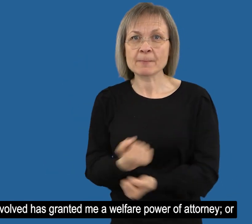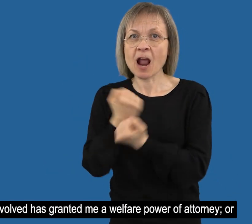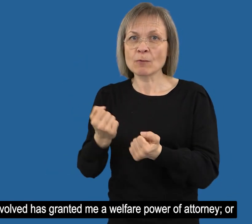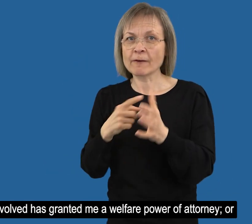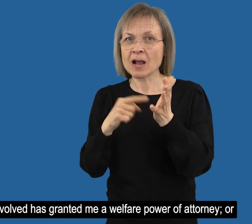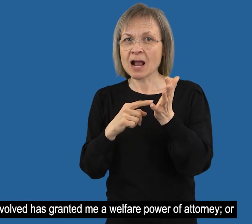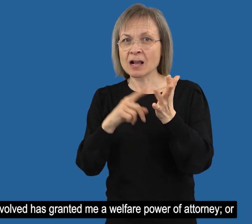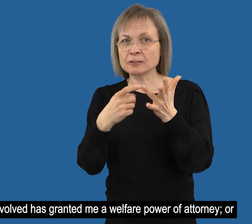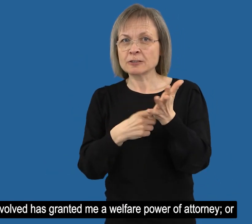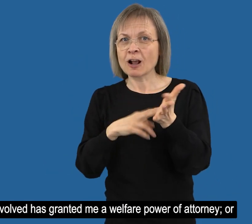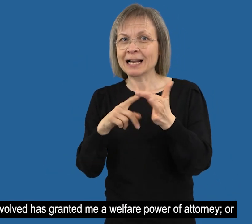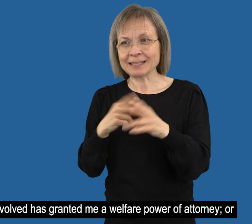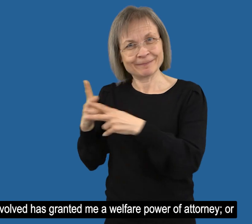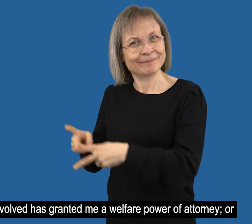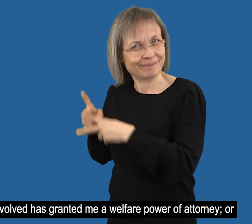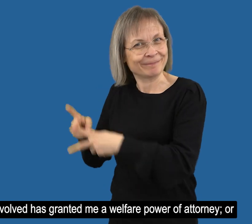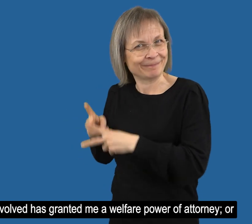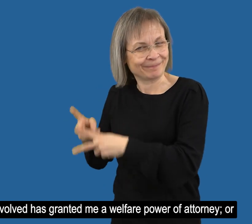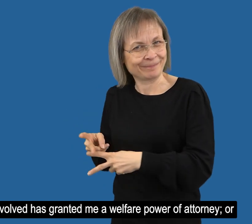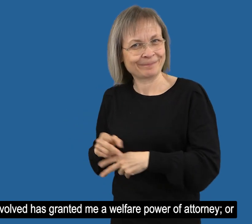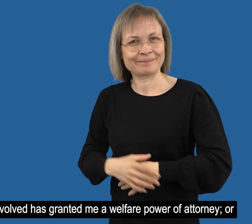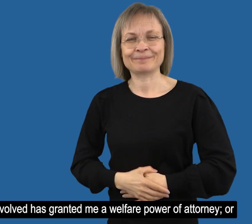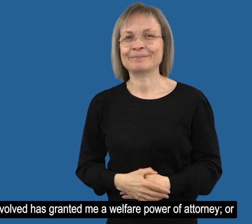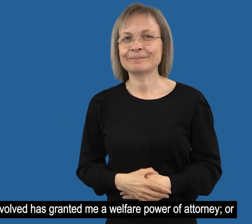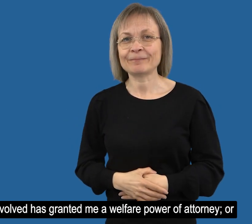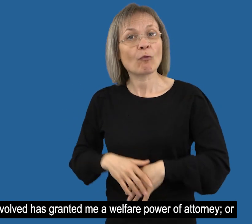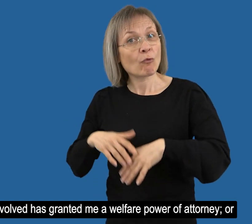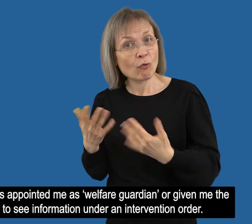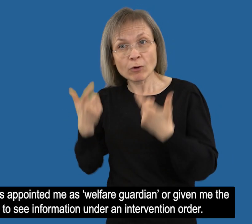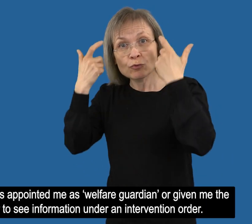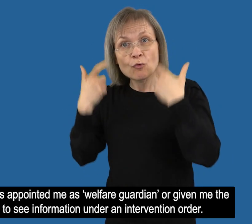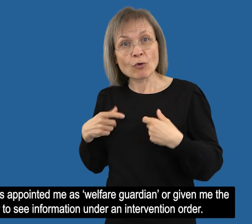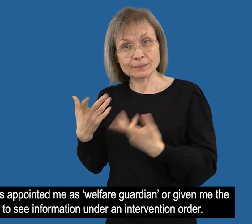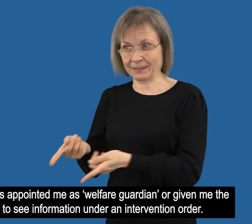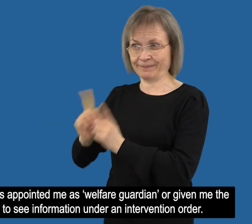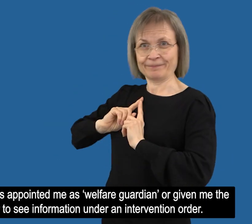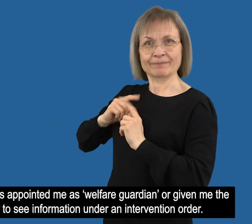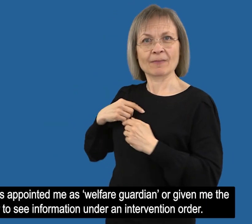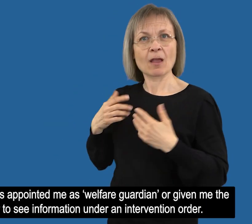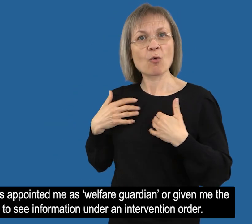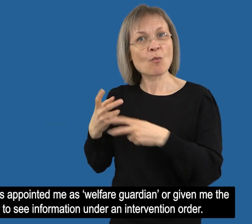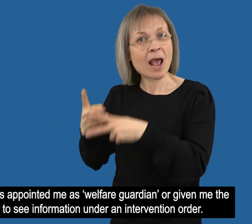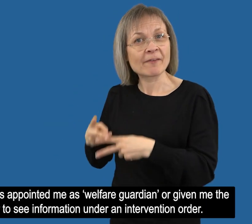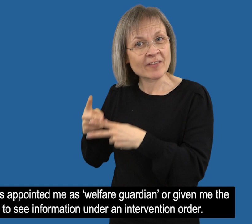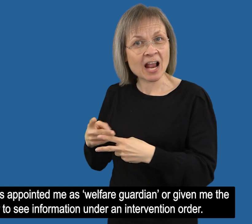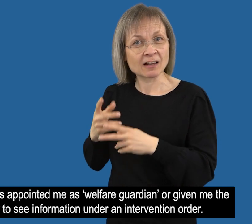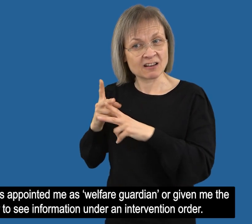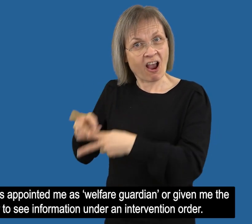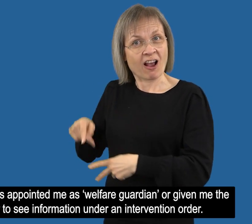The adult involved has granted me a welfare power of attorney, or a court has appointed me as welfare guardian,